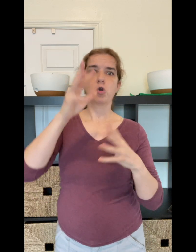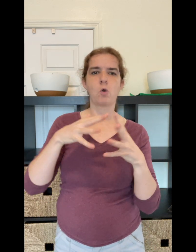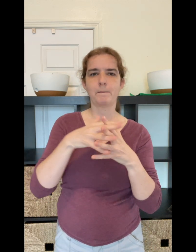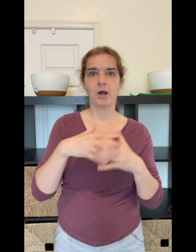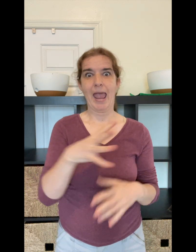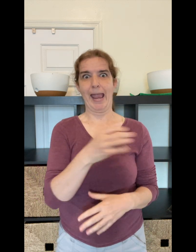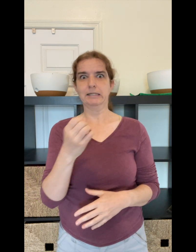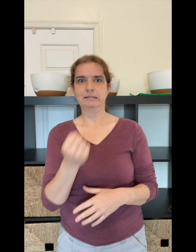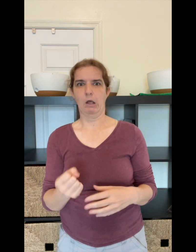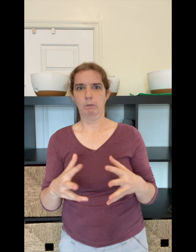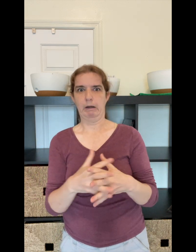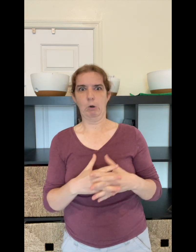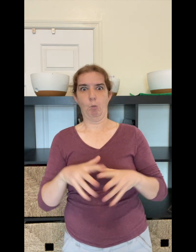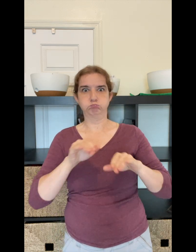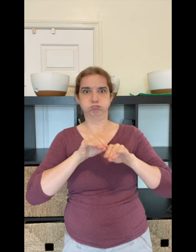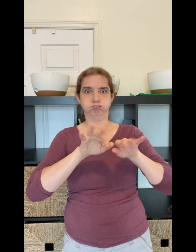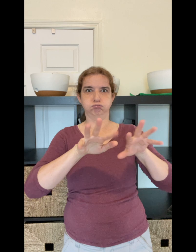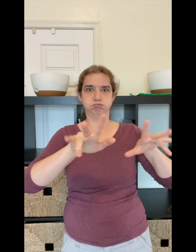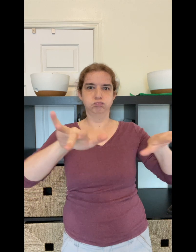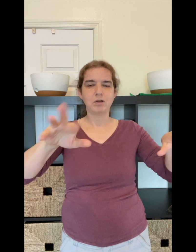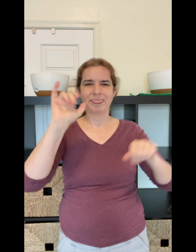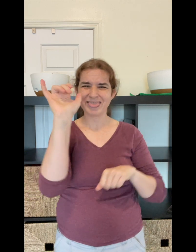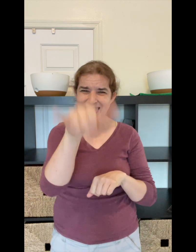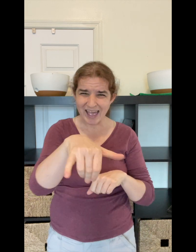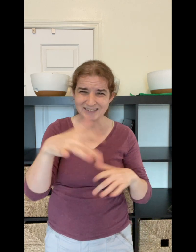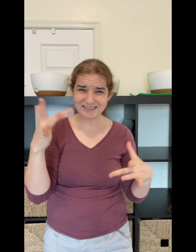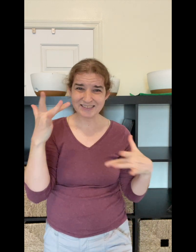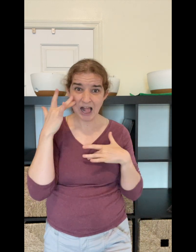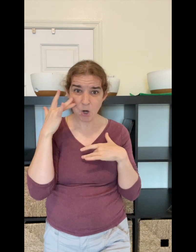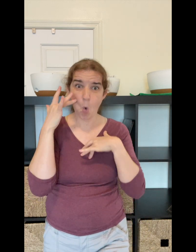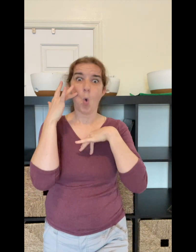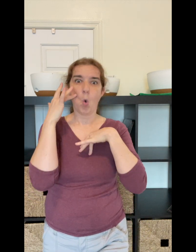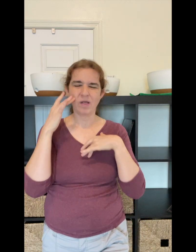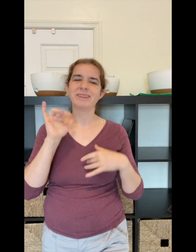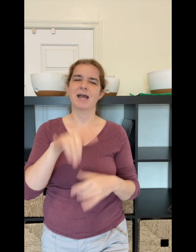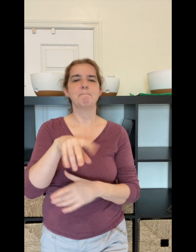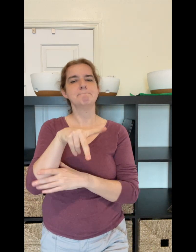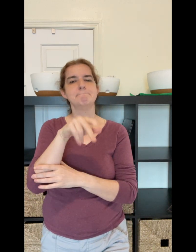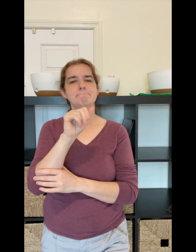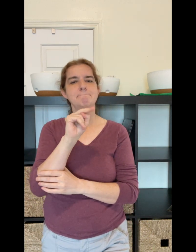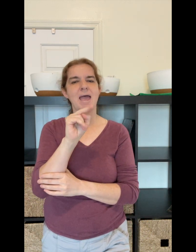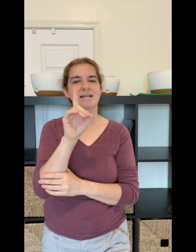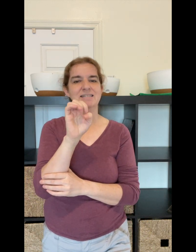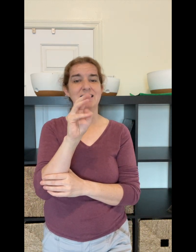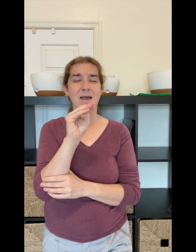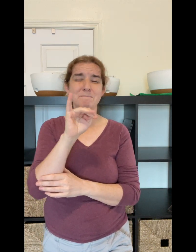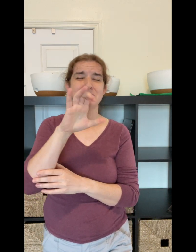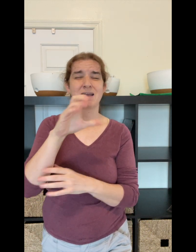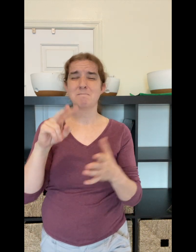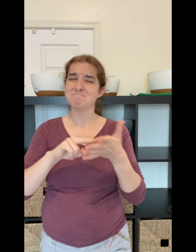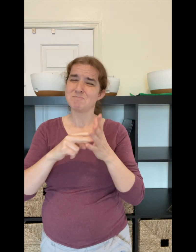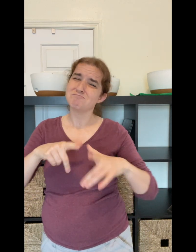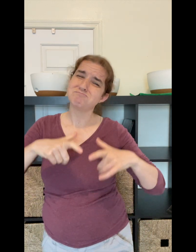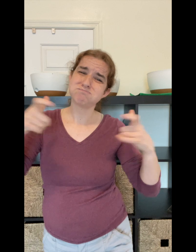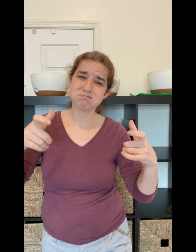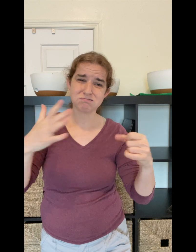like North America and South America, that whole area, that is sick, that's going to be a pandemic. That